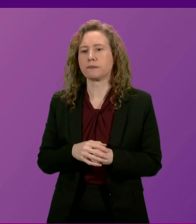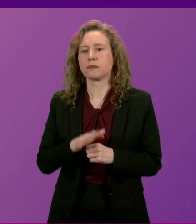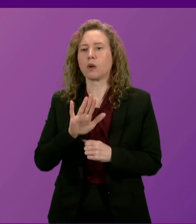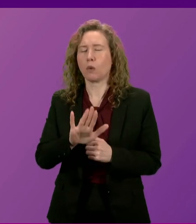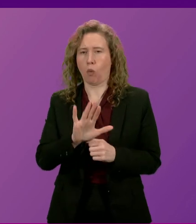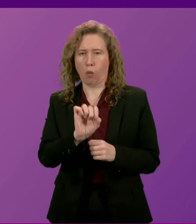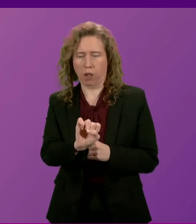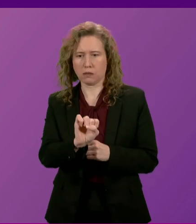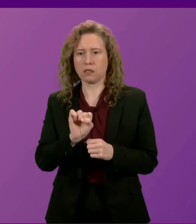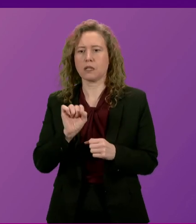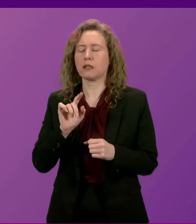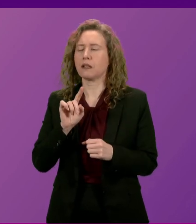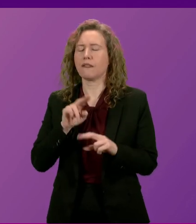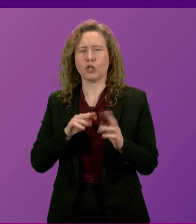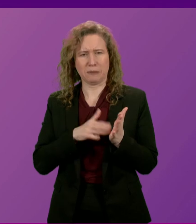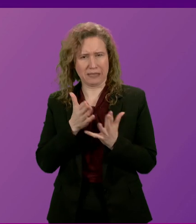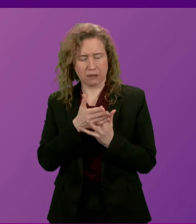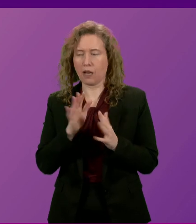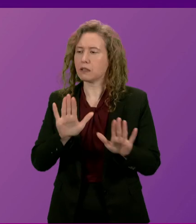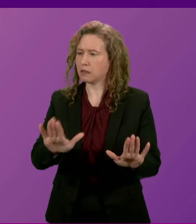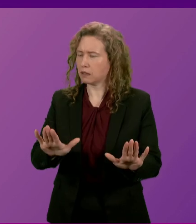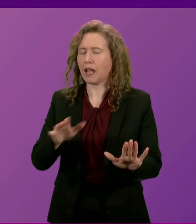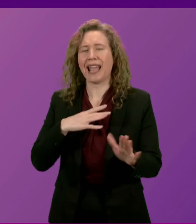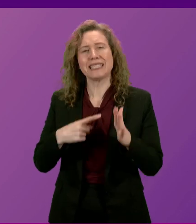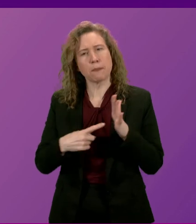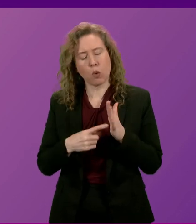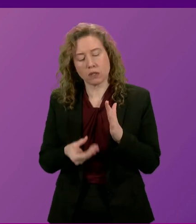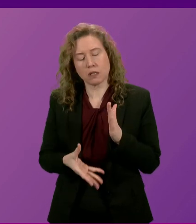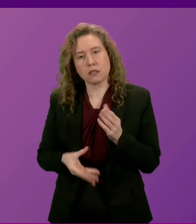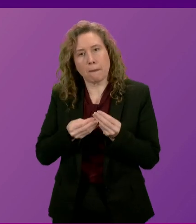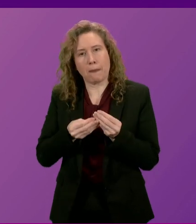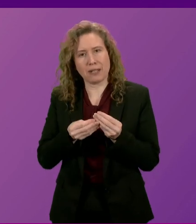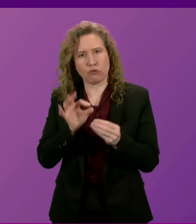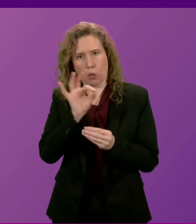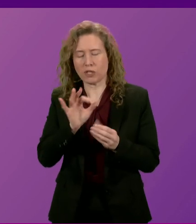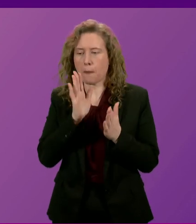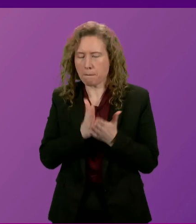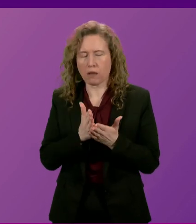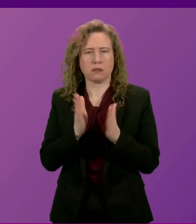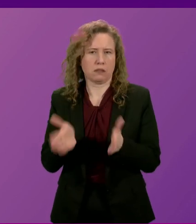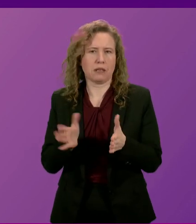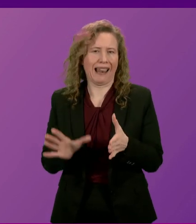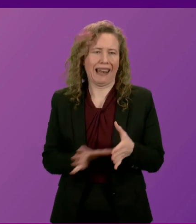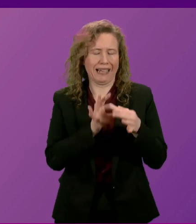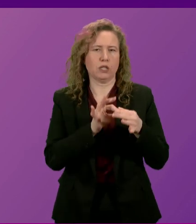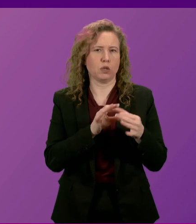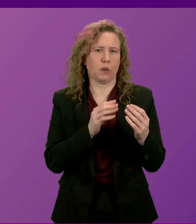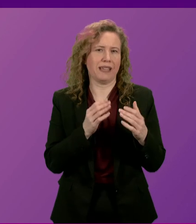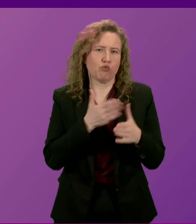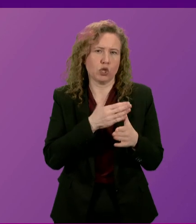I'm interested. First Minister, if I might, it is important that supplementary questions refer to the substantive question on the